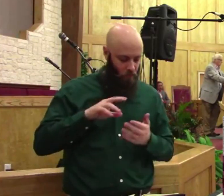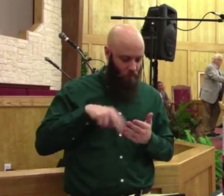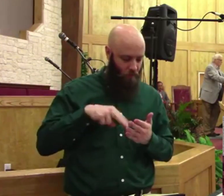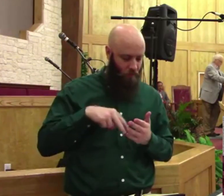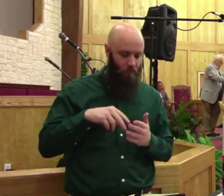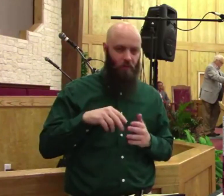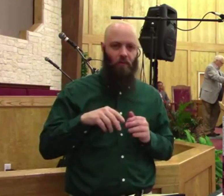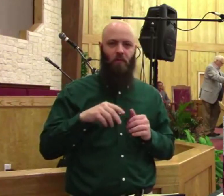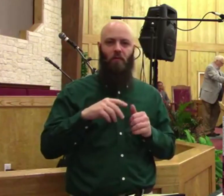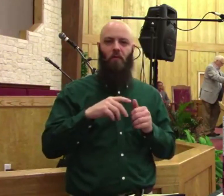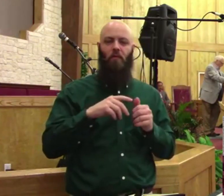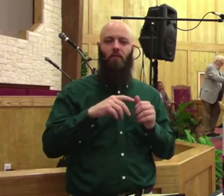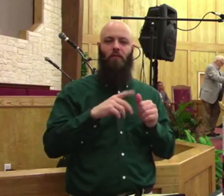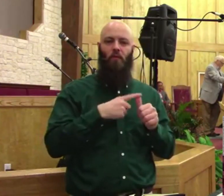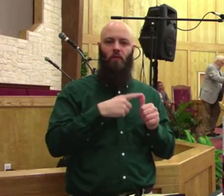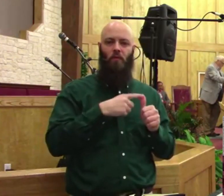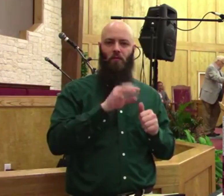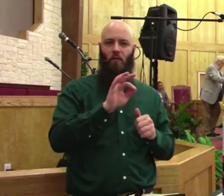verses.